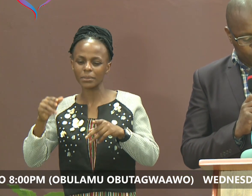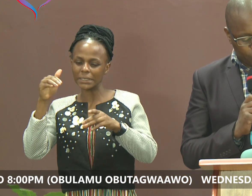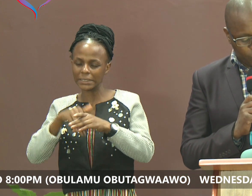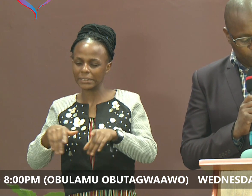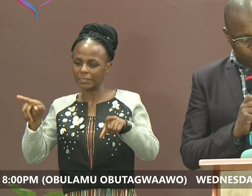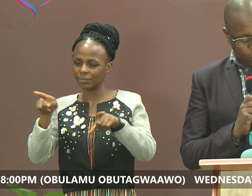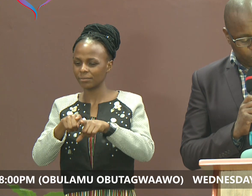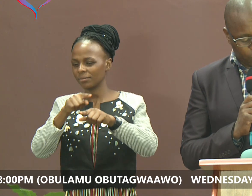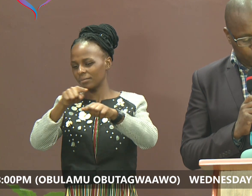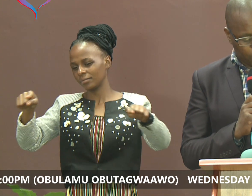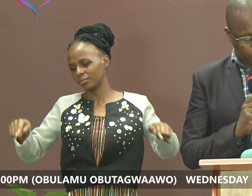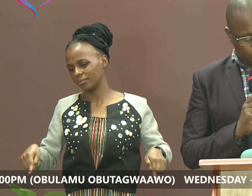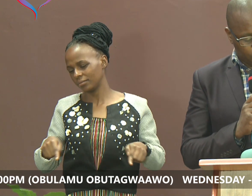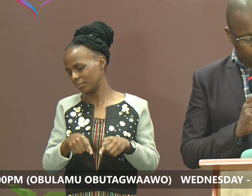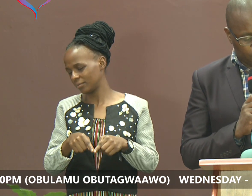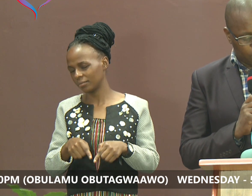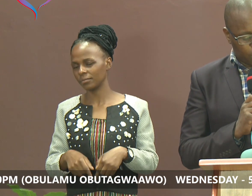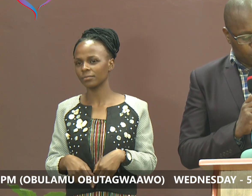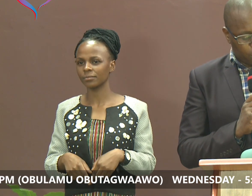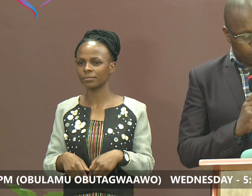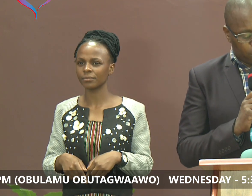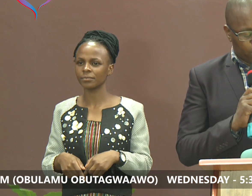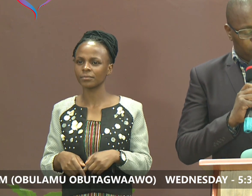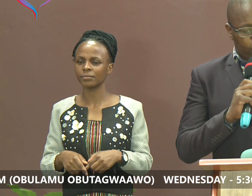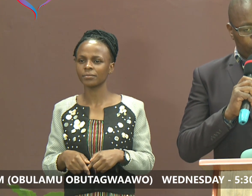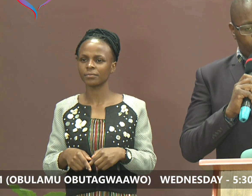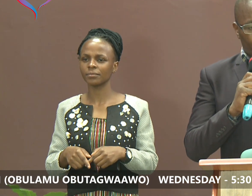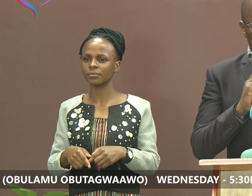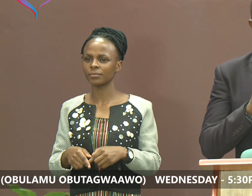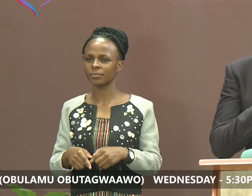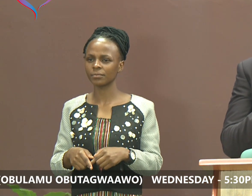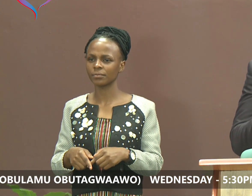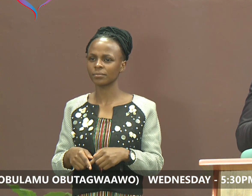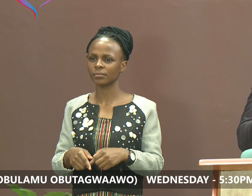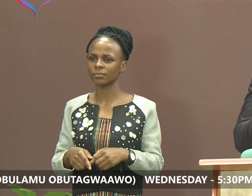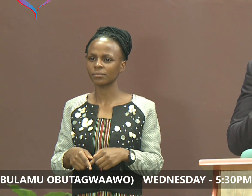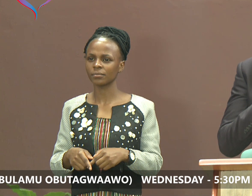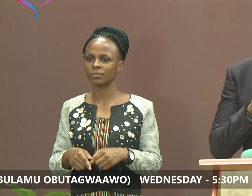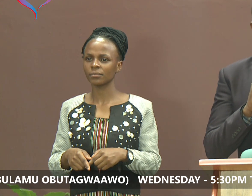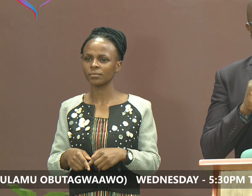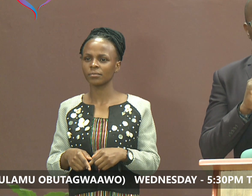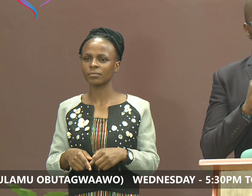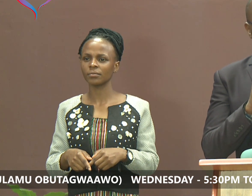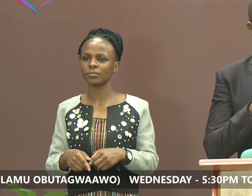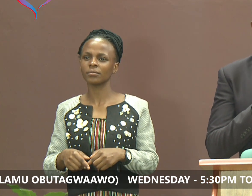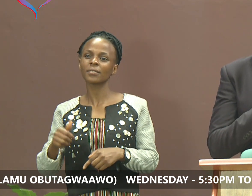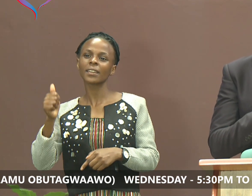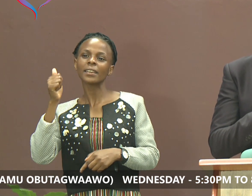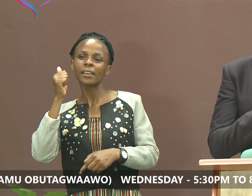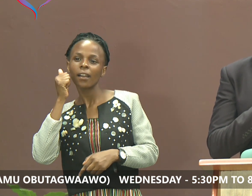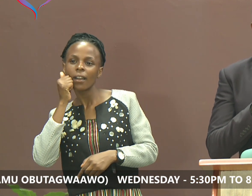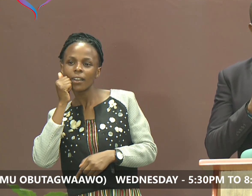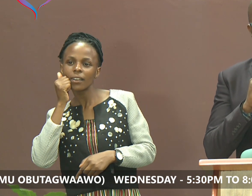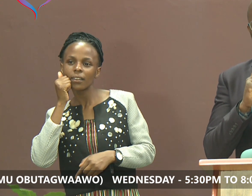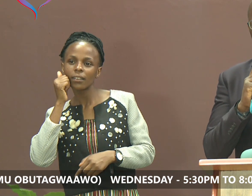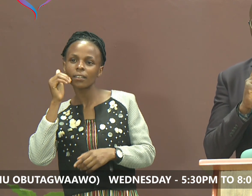okujja oba baagala okujja babeere awamu, naye ng'abantu abajja okubeera awamu mu ruumu emu nga tebafaanagana. Adam wa chapter